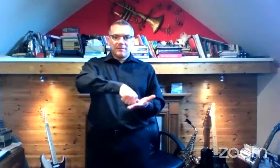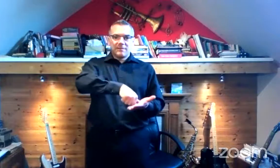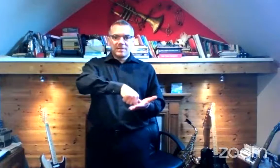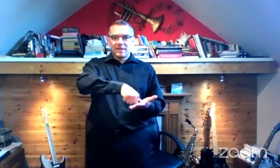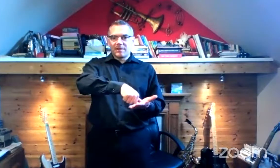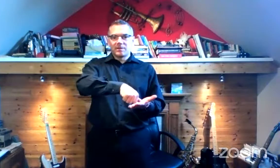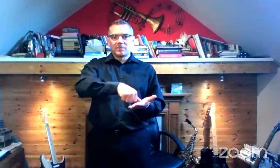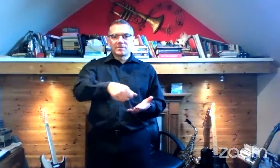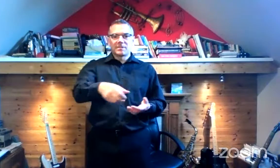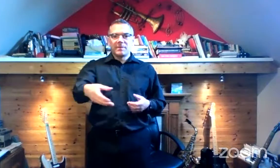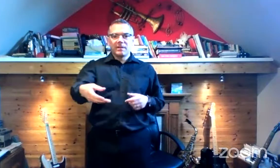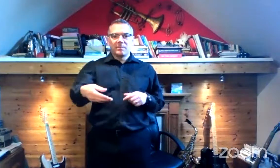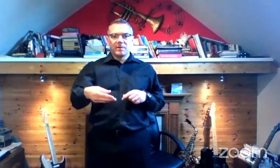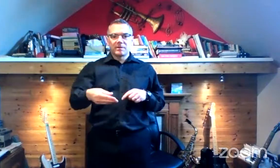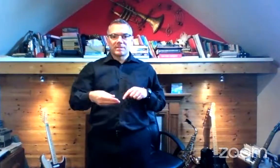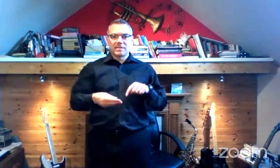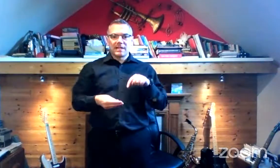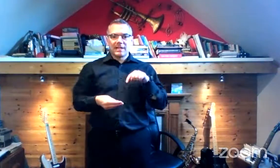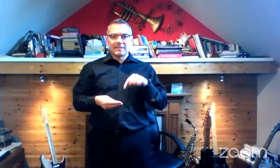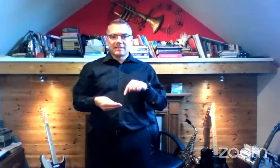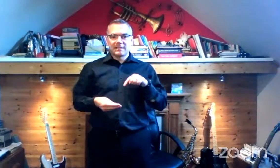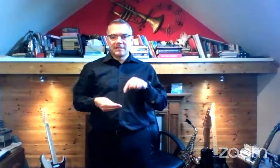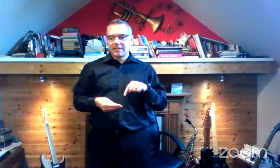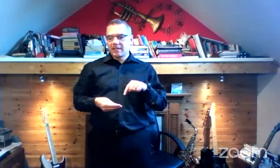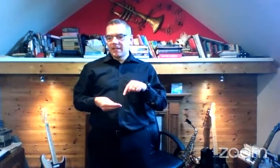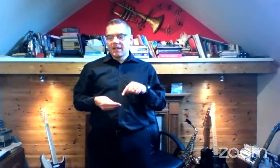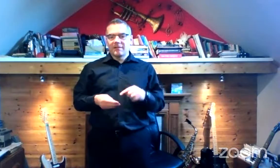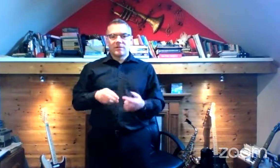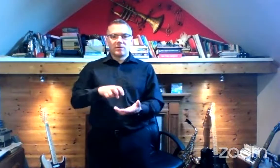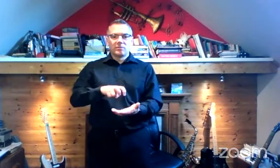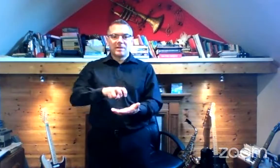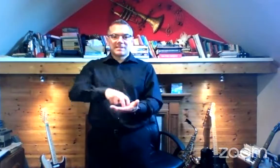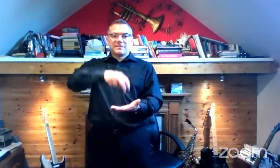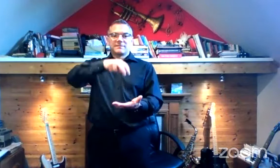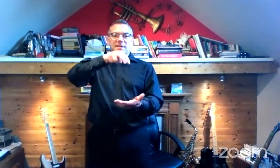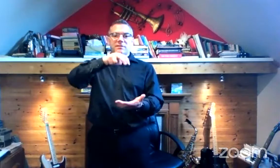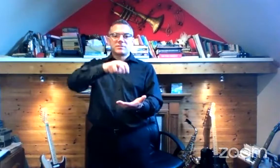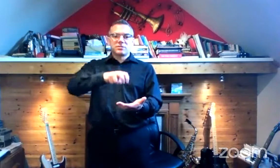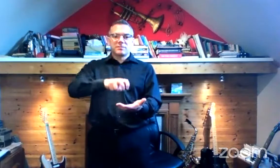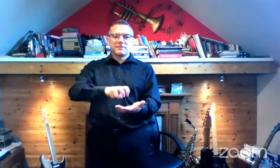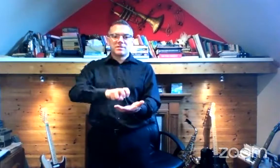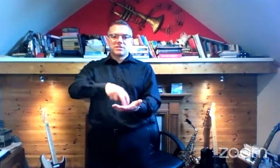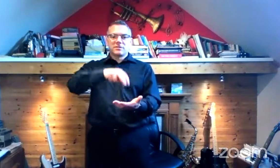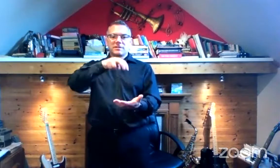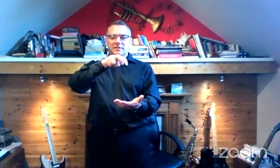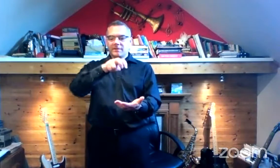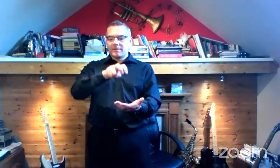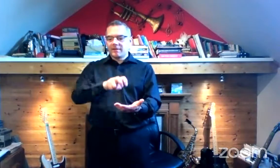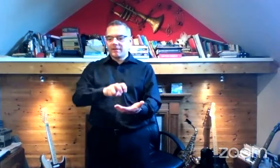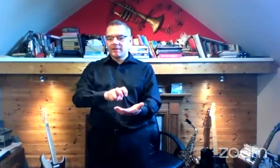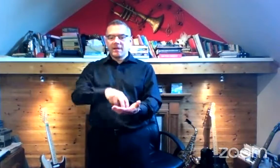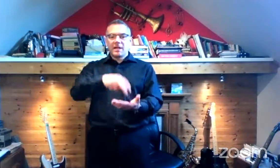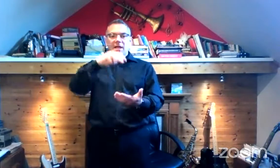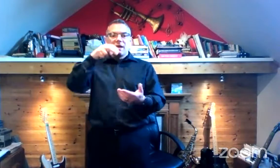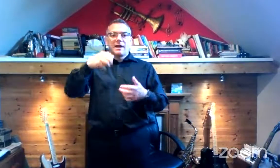Every time I go to the mailbox, there's that letter. I've got to hold myself down. I'm jumping for joy. There we are.